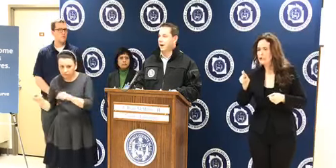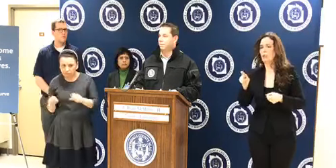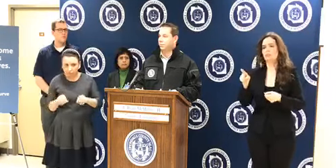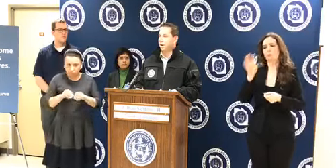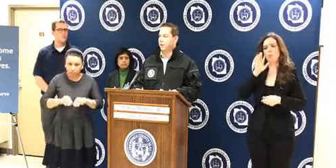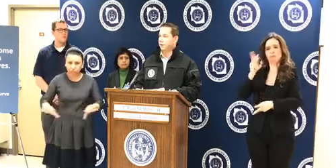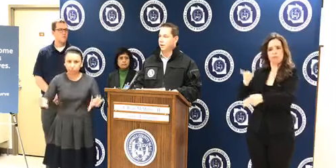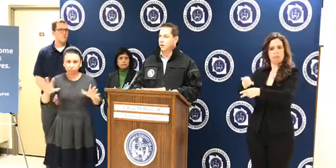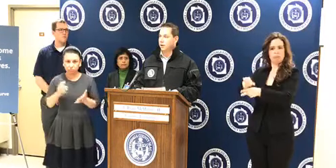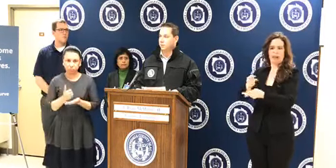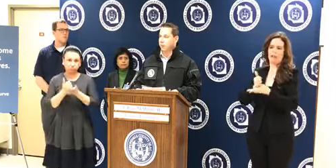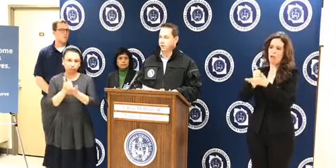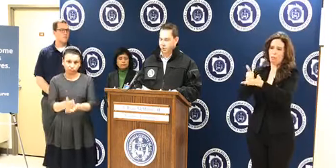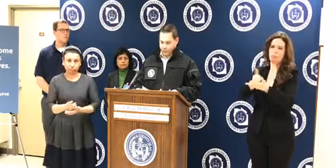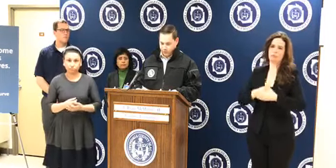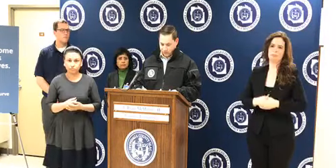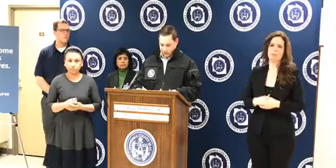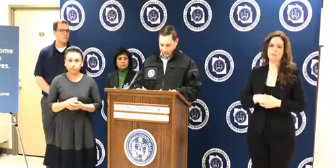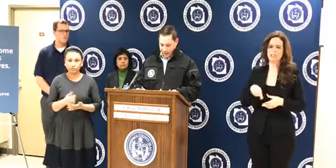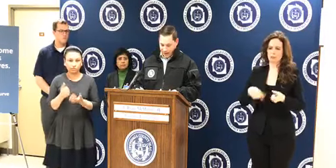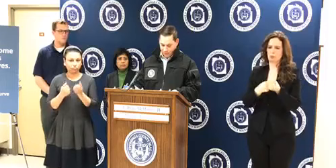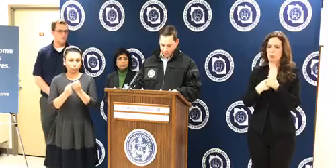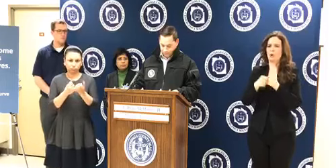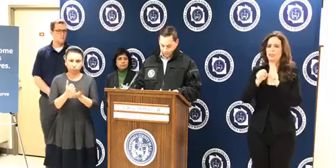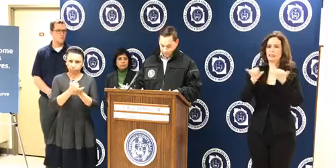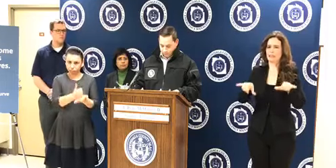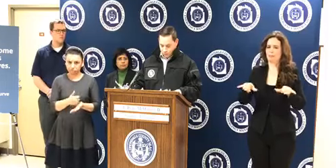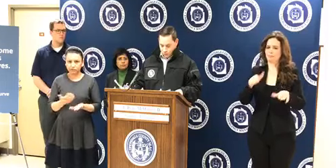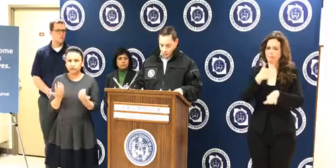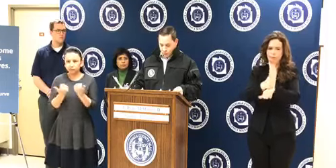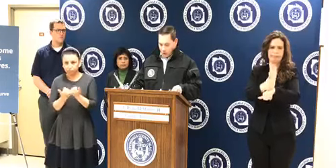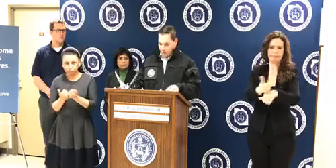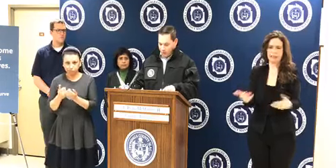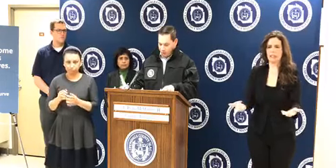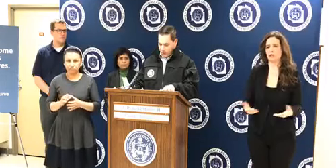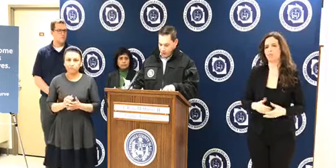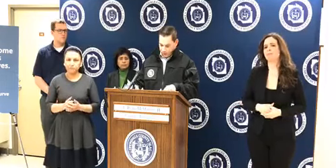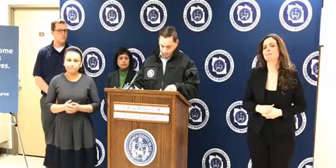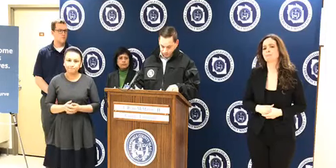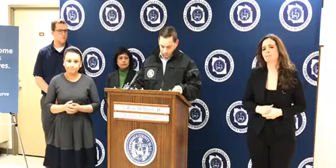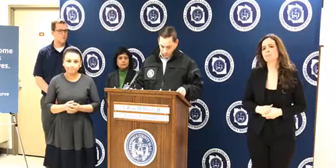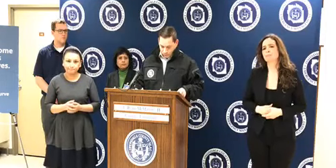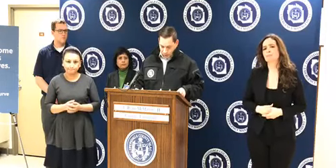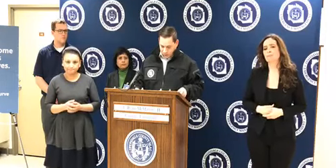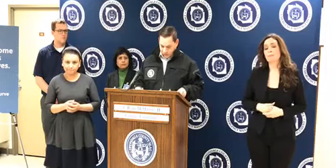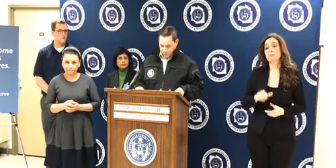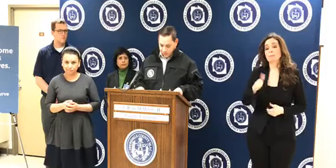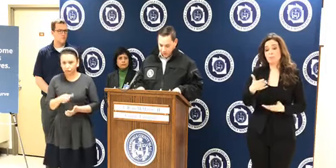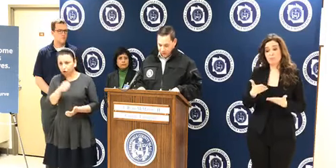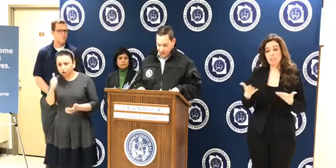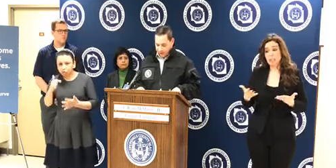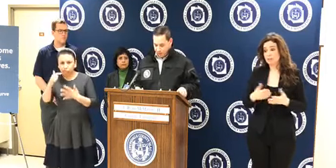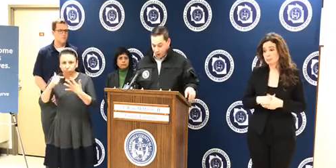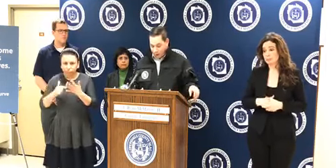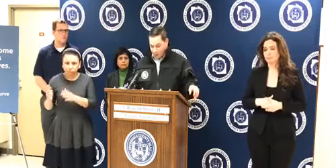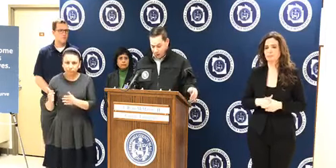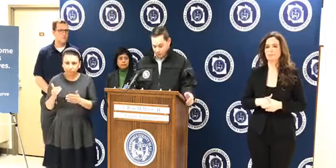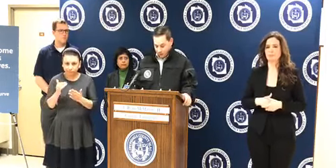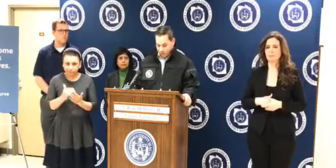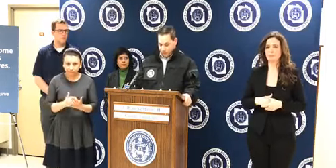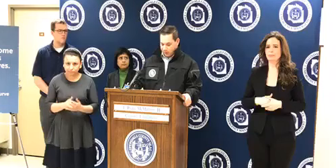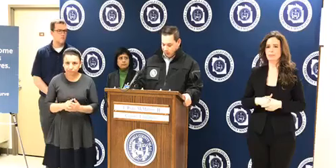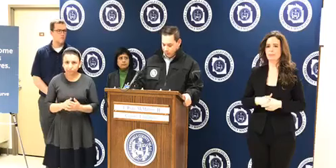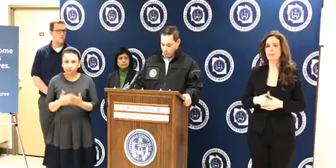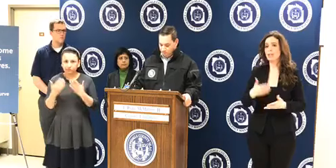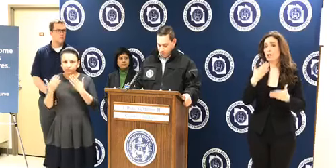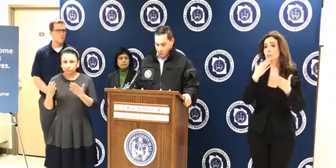help complement and implement strategies to make that happen. A couple other things. I want to specifically thank the Budman Company